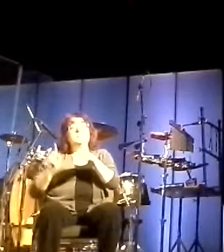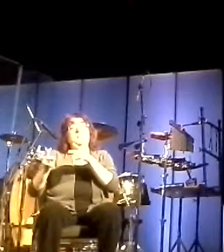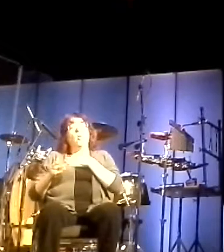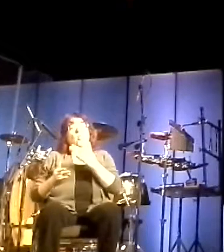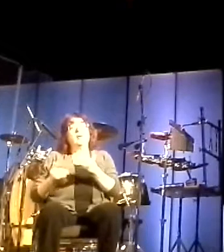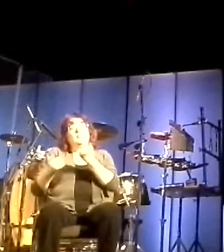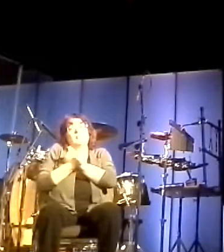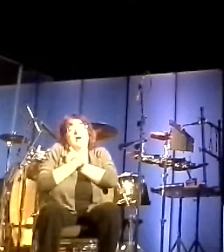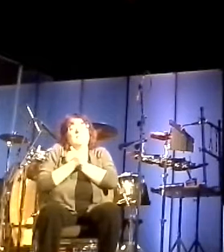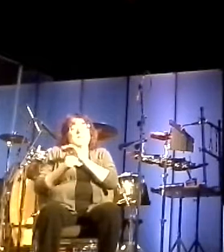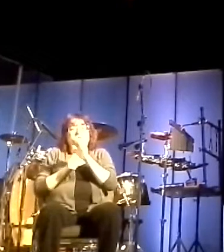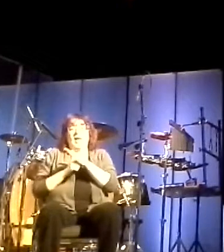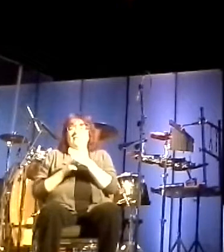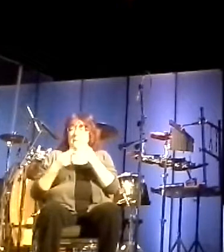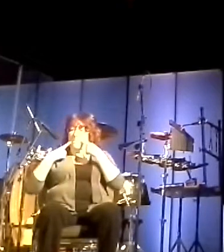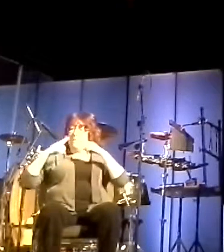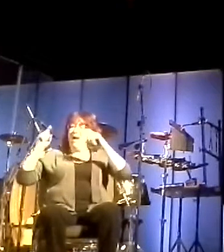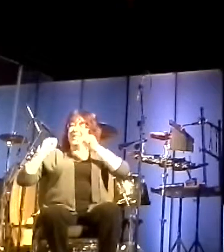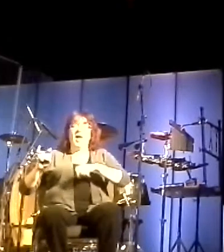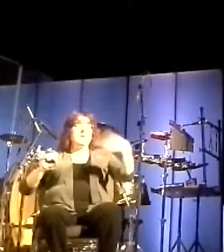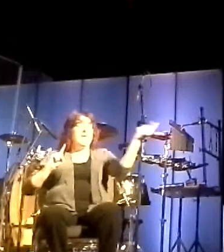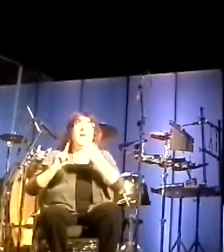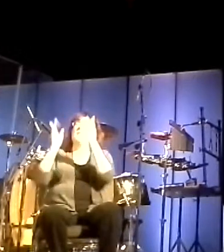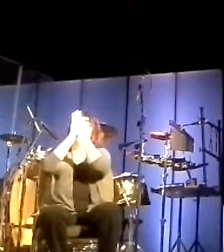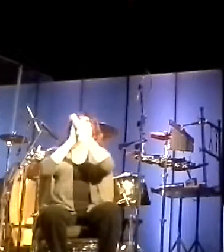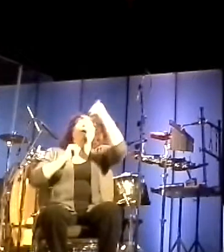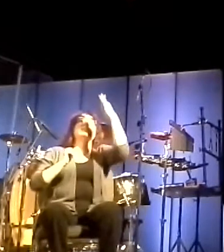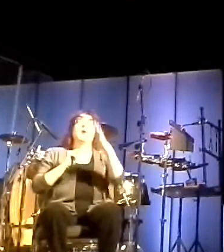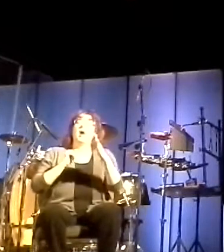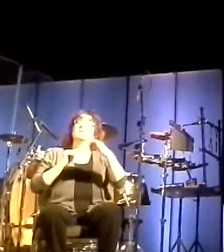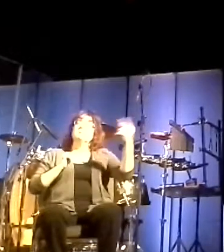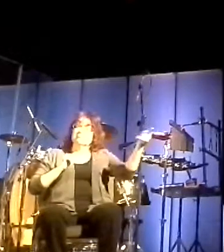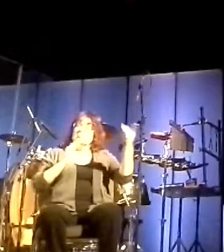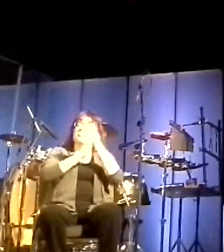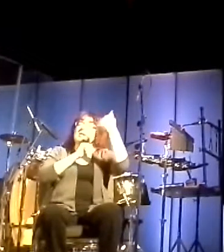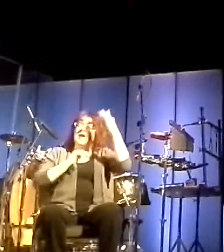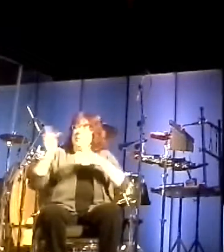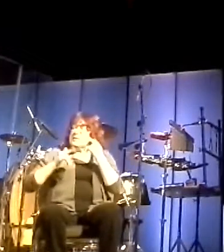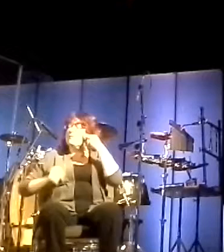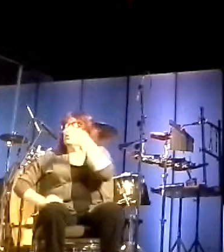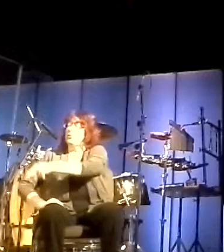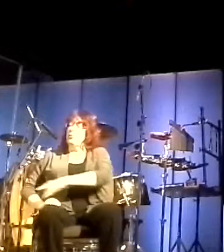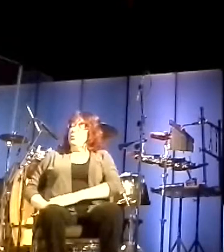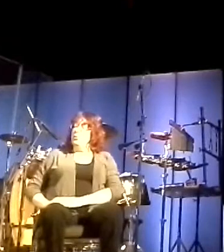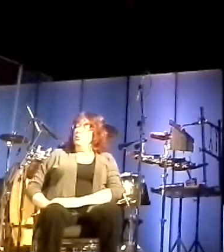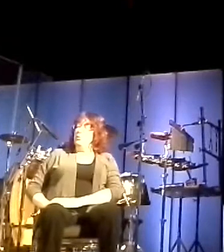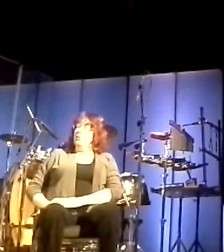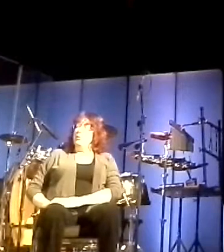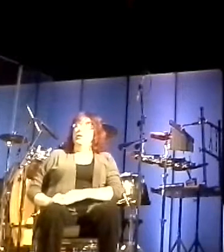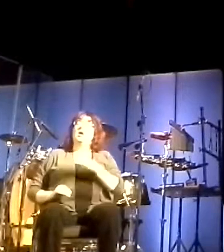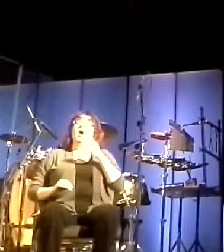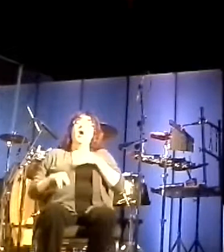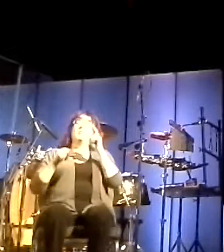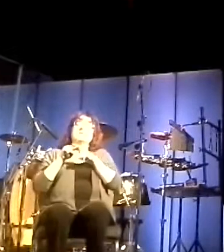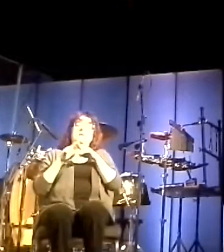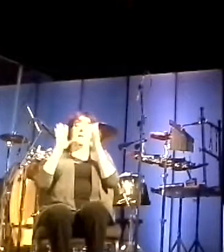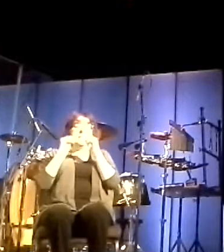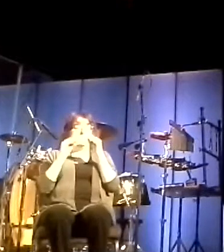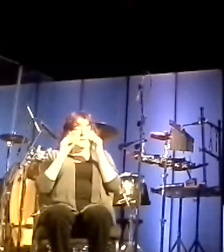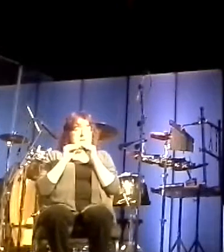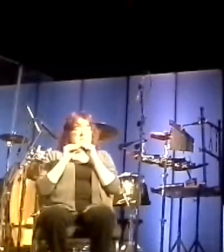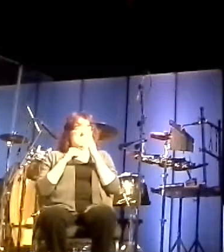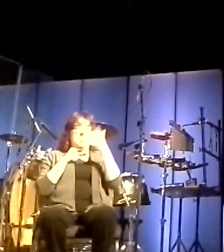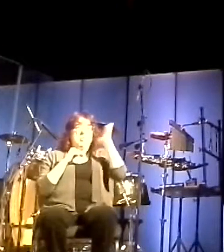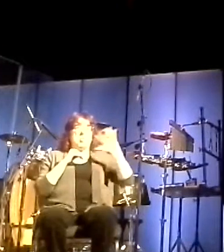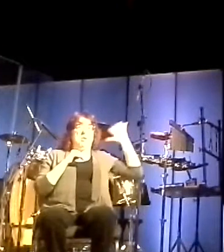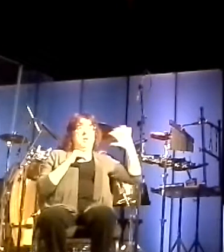are willing to love me enough that when things are going well, they can go praise God. Amen. Yeah. Praise God. I'm excited for you. I was sitting in a meeting